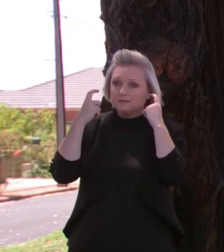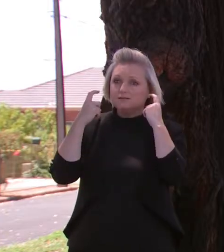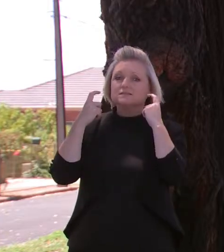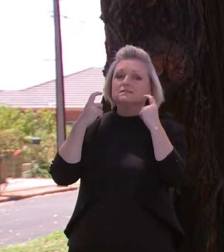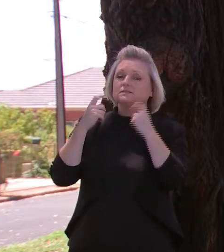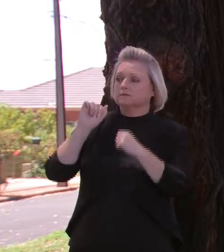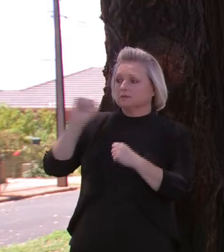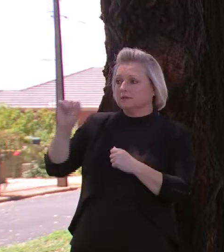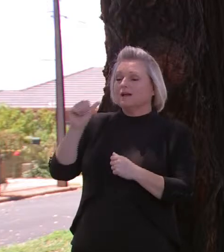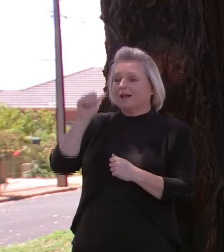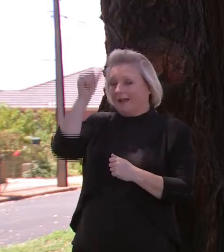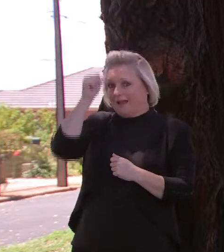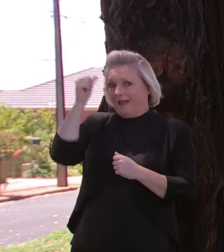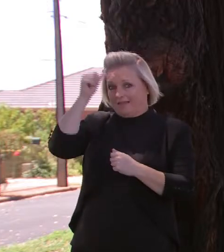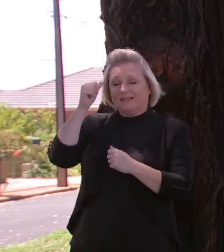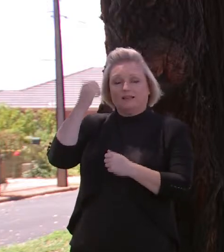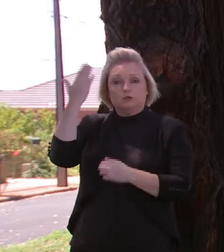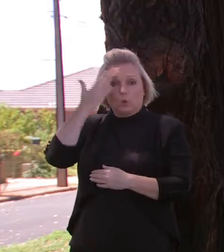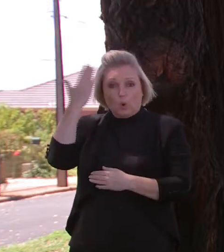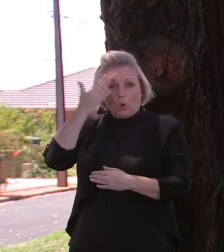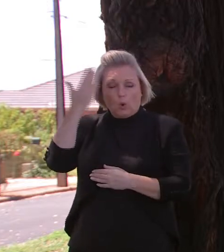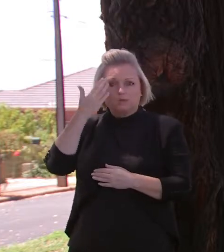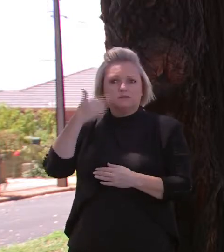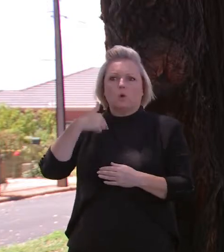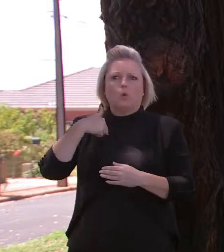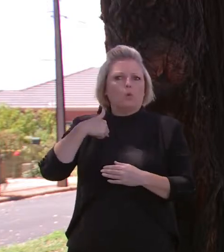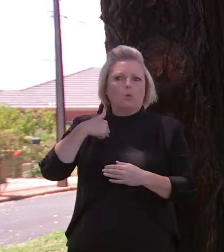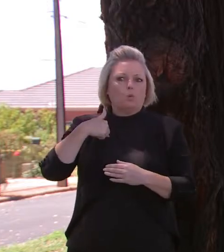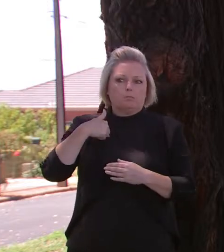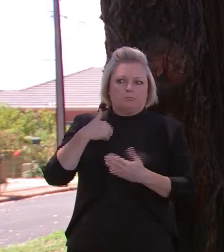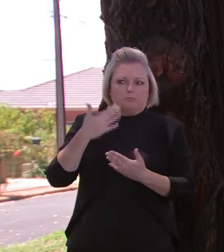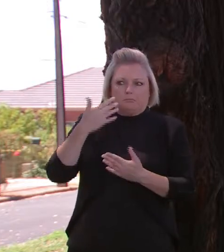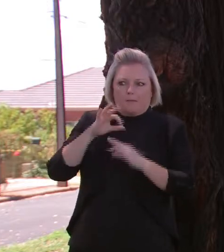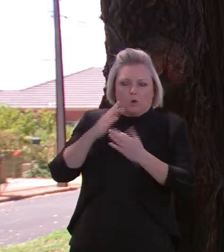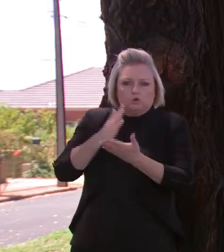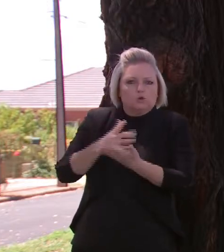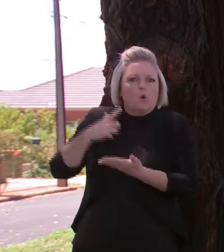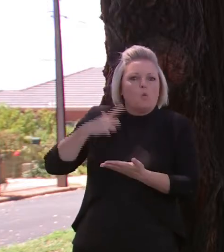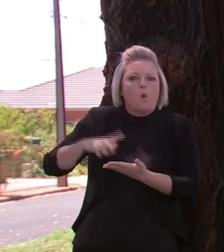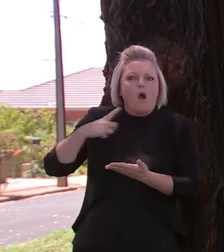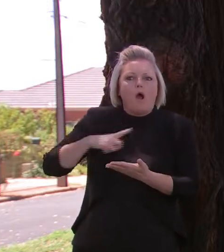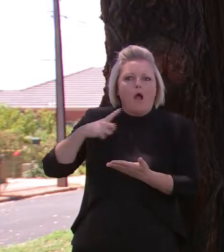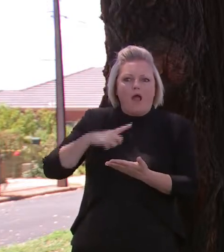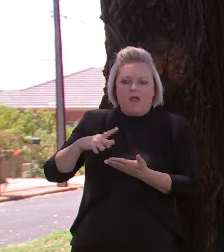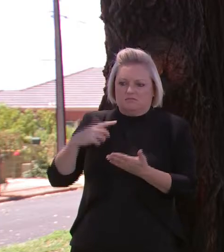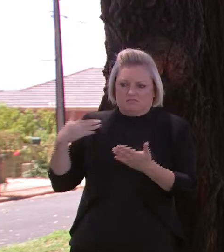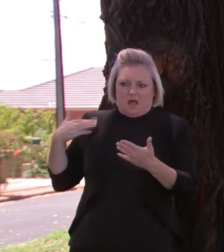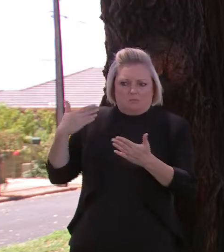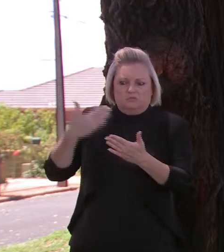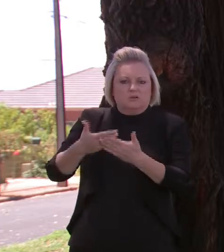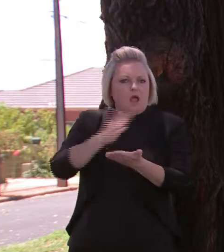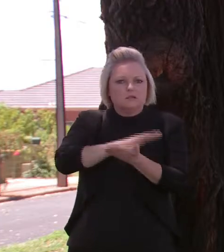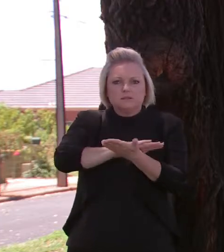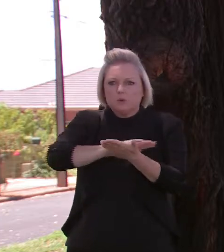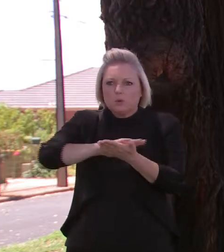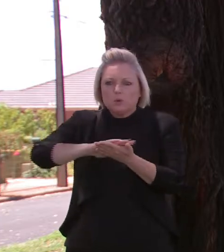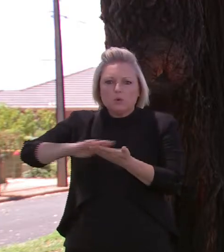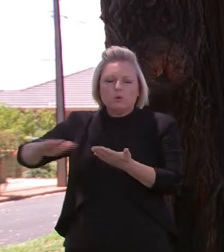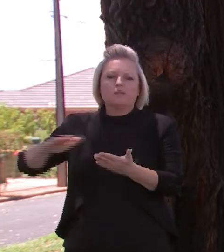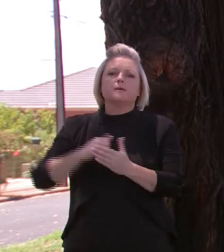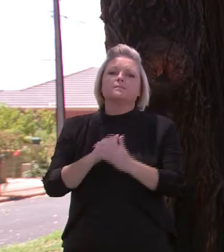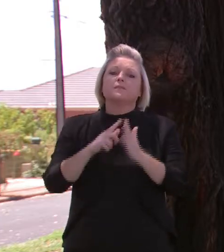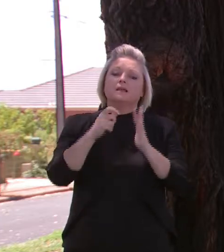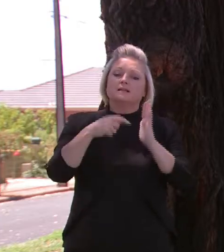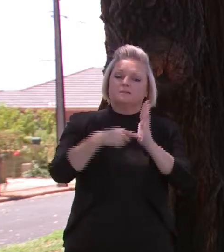is a matter for them. There hasn't been any weakness in the supply chain for masks up to now. Indeed, the Department for